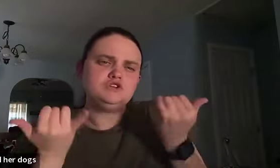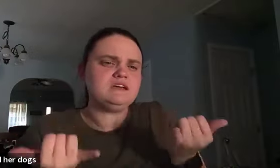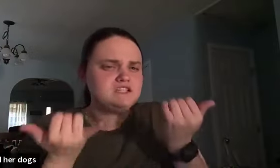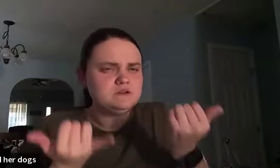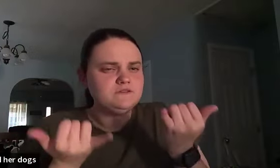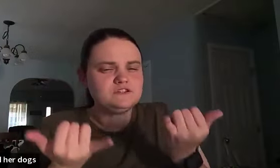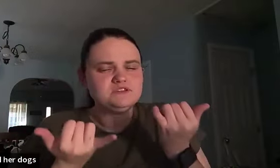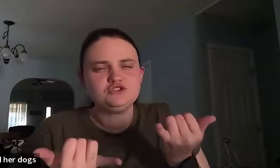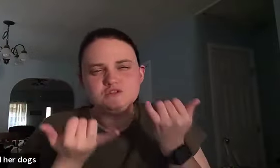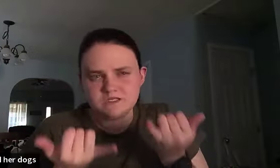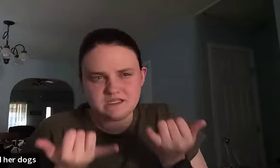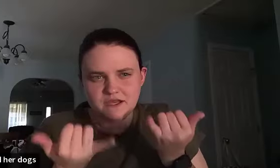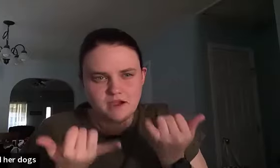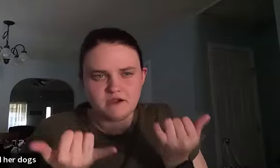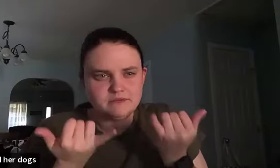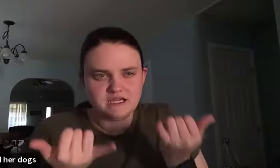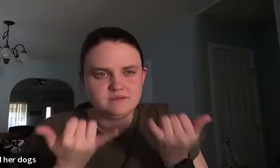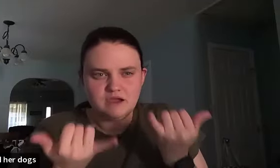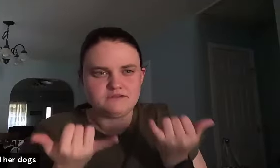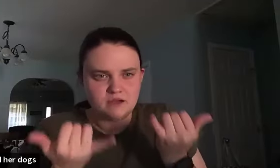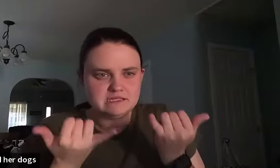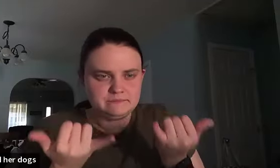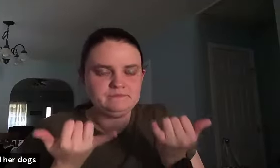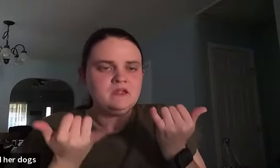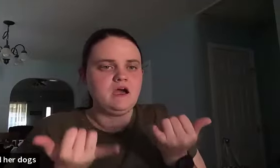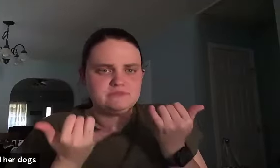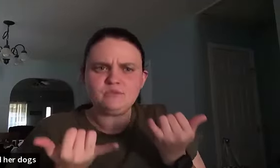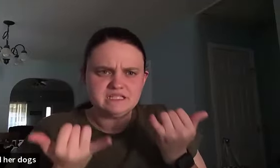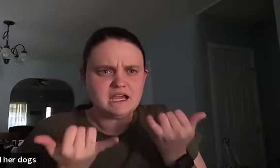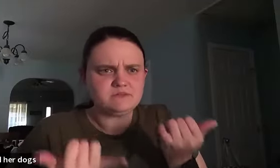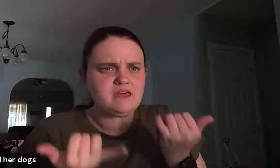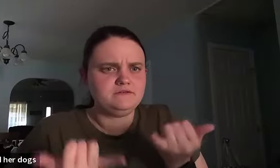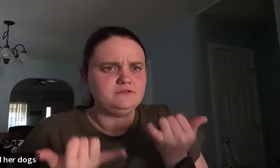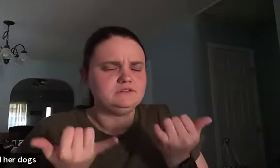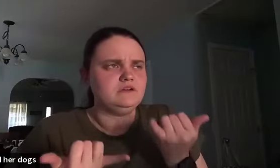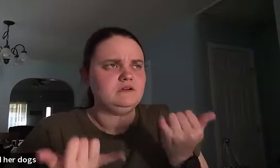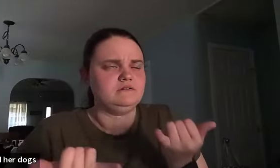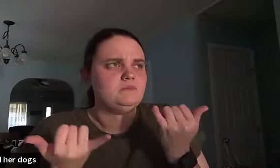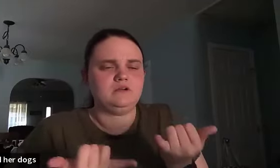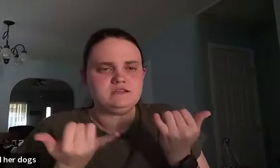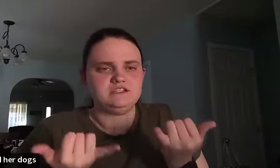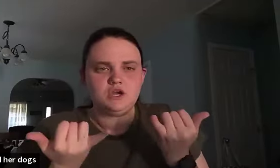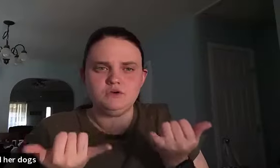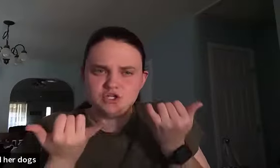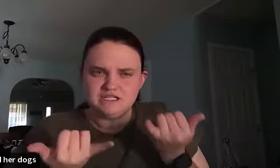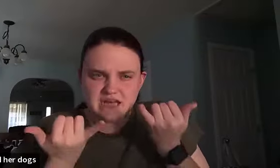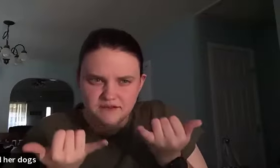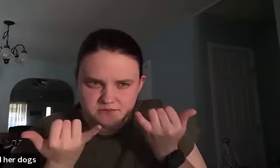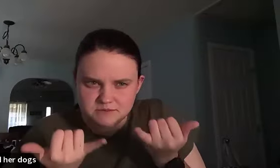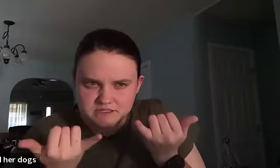You can do it a few times. There's no specific amount of how many times you have to bounce them. Someone did ask me that a couple of classes ago. Does it have to be